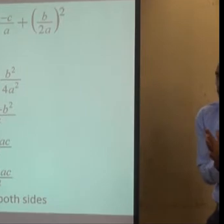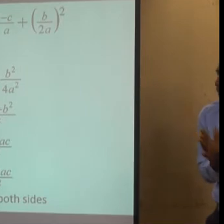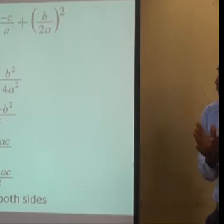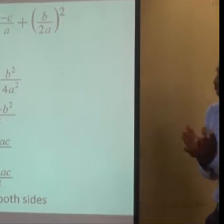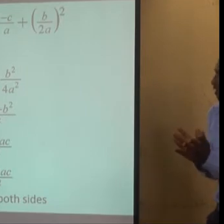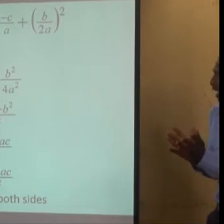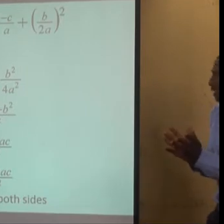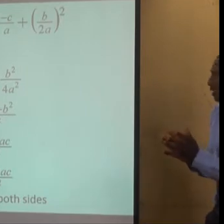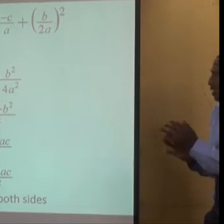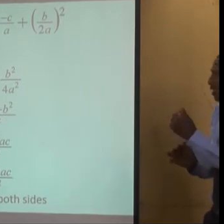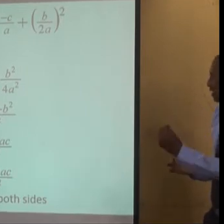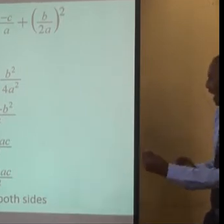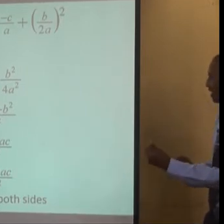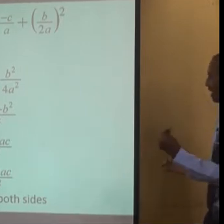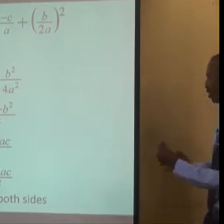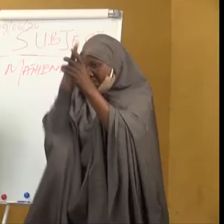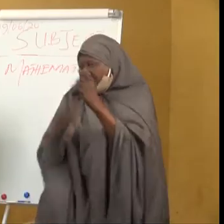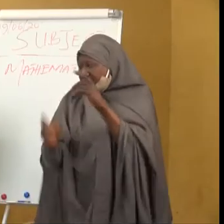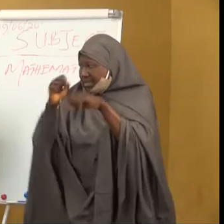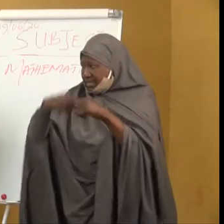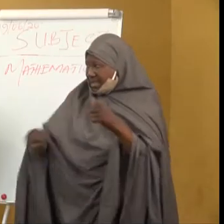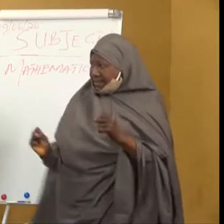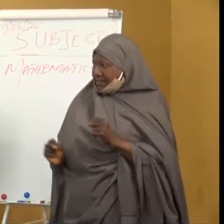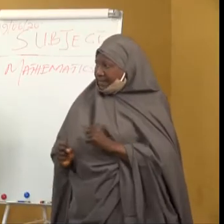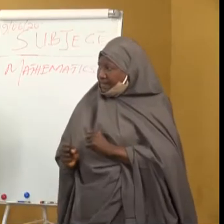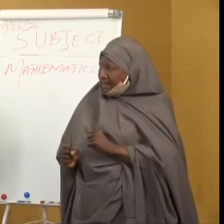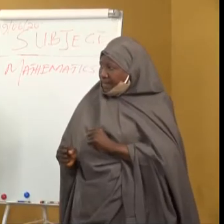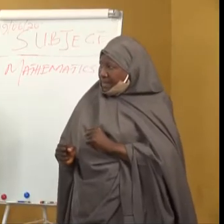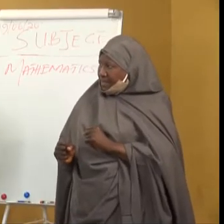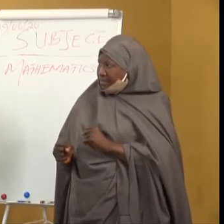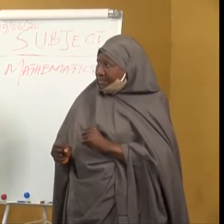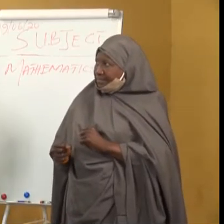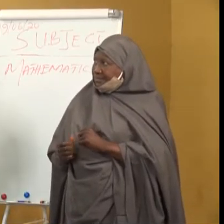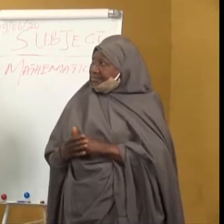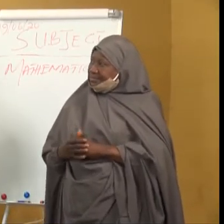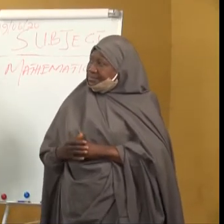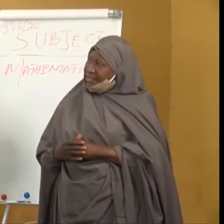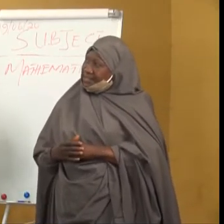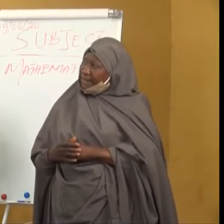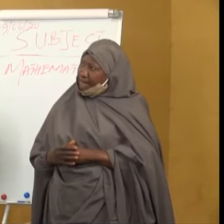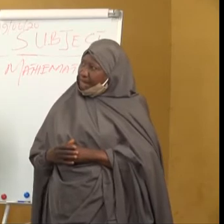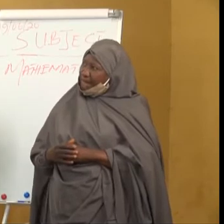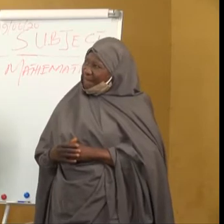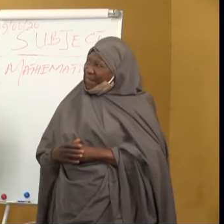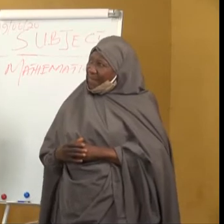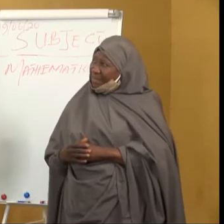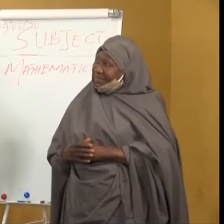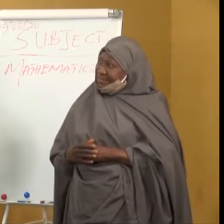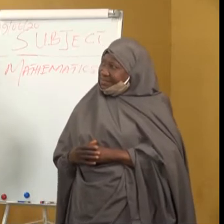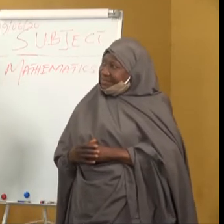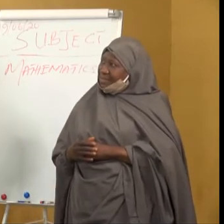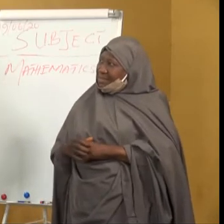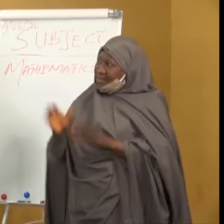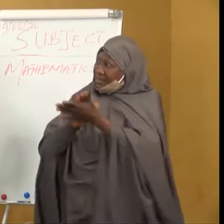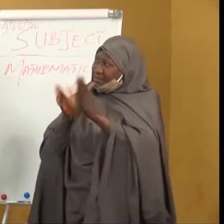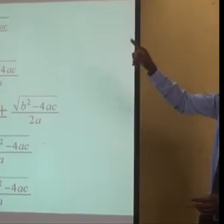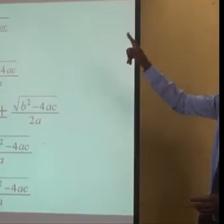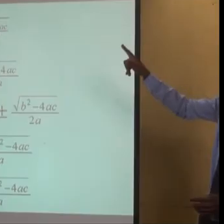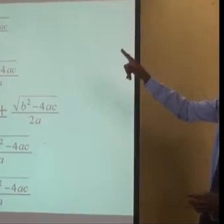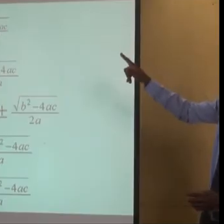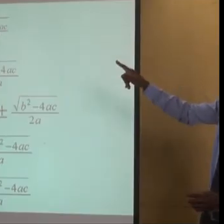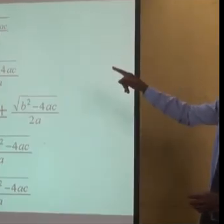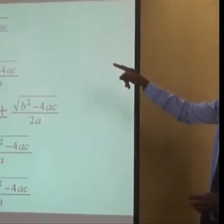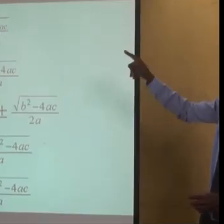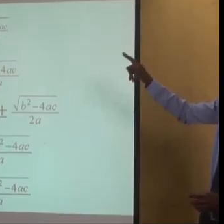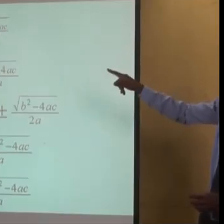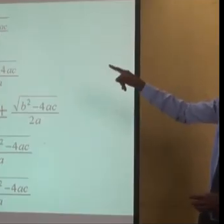square root on both sides. Take the square root on both sides. Let's go. So that becomes the